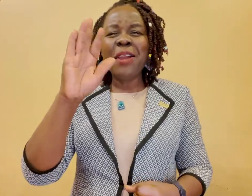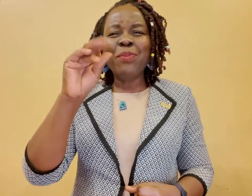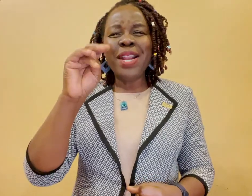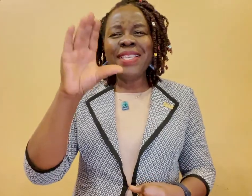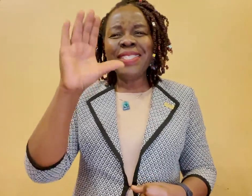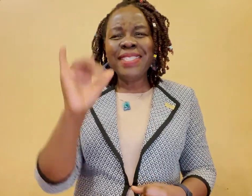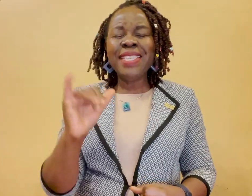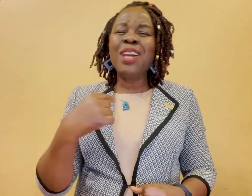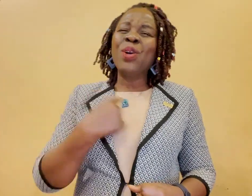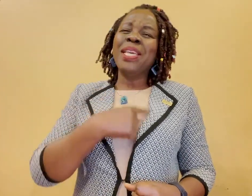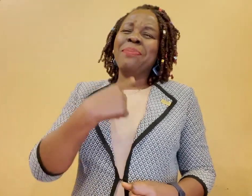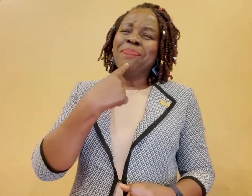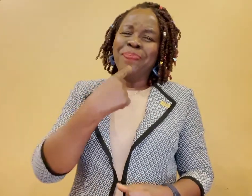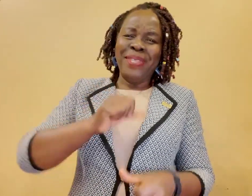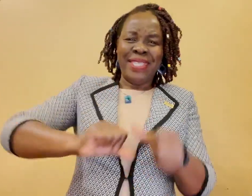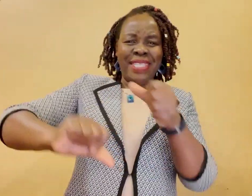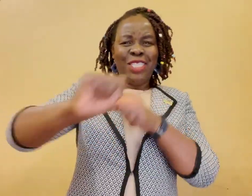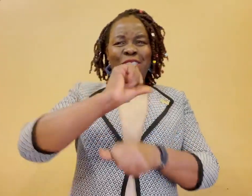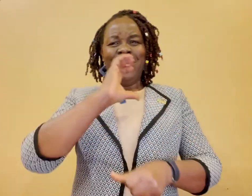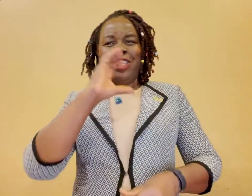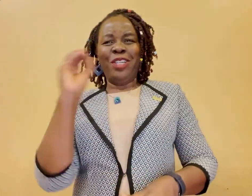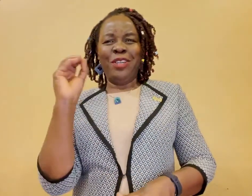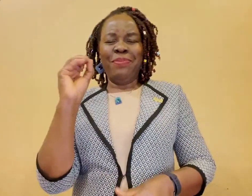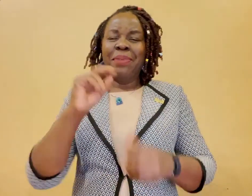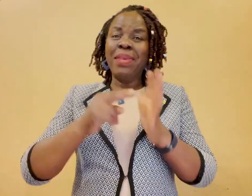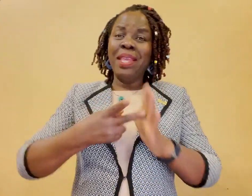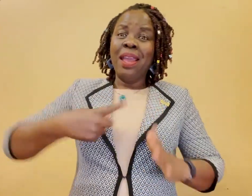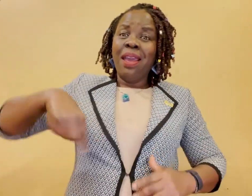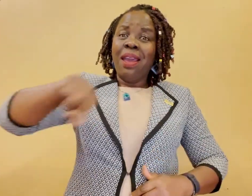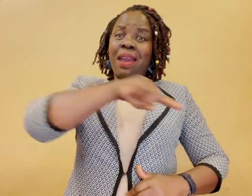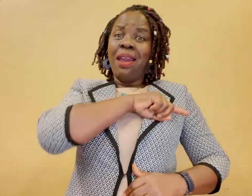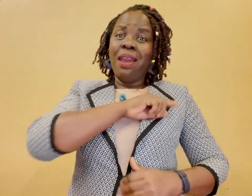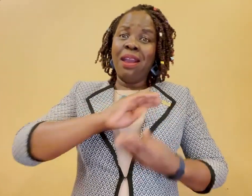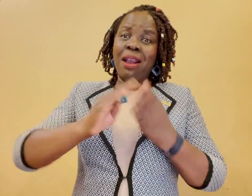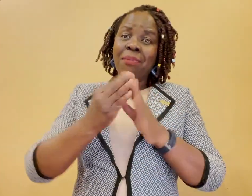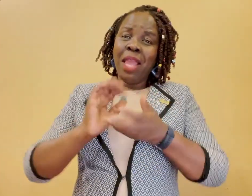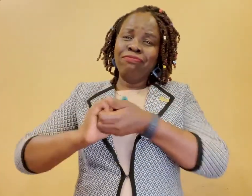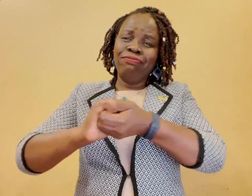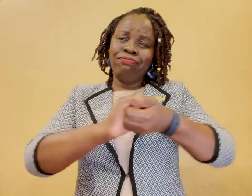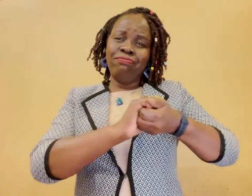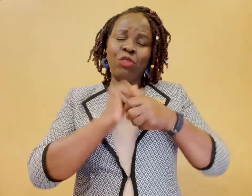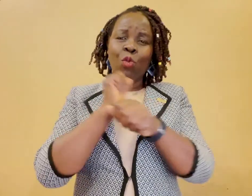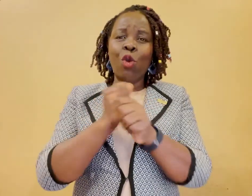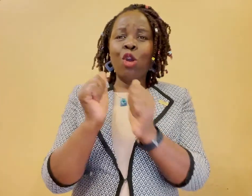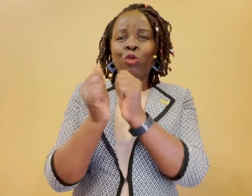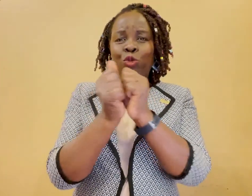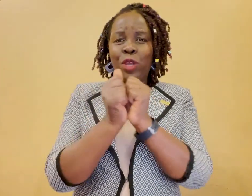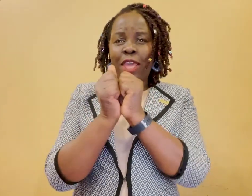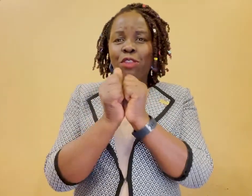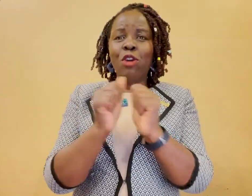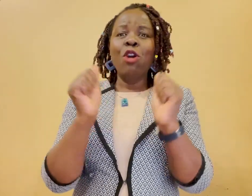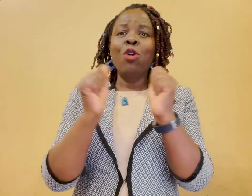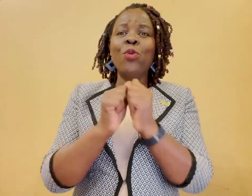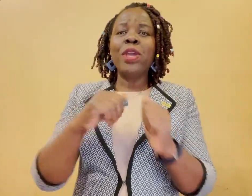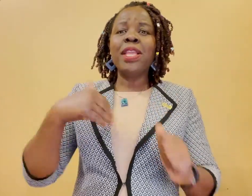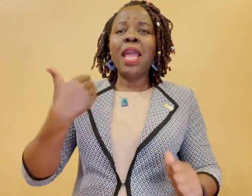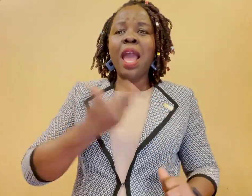vibrancy. And we miss one another's company. So our community is working together with